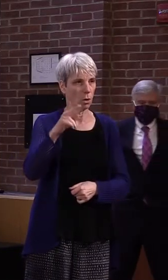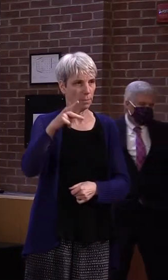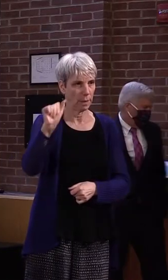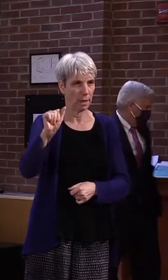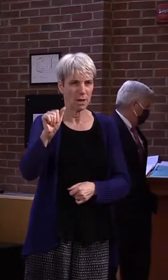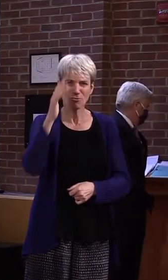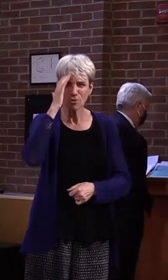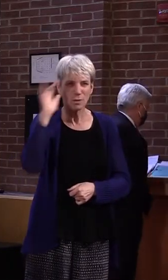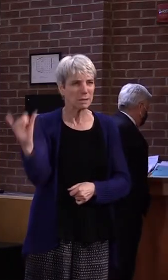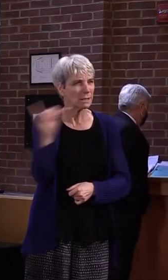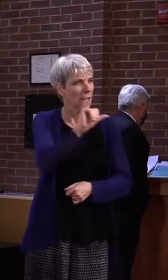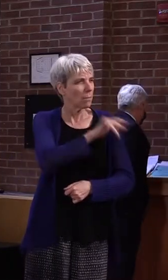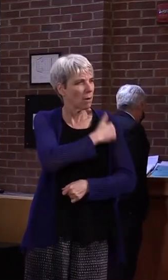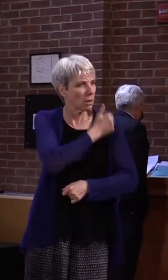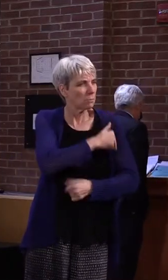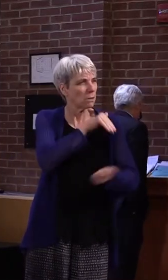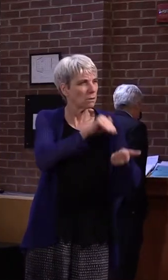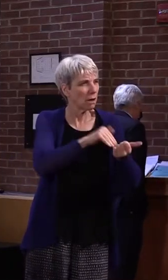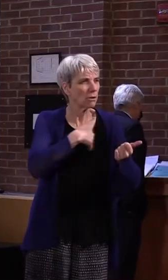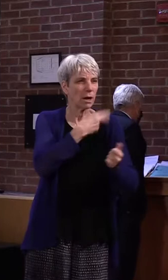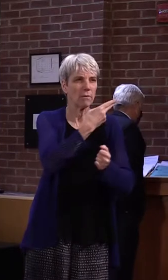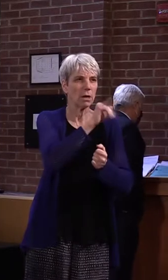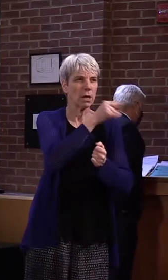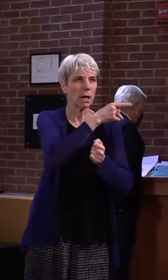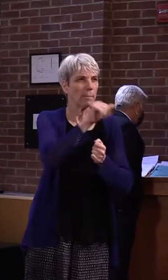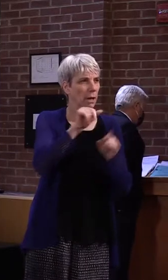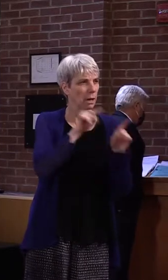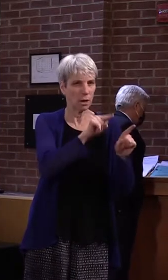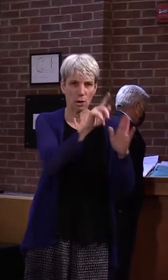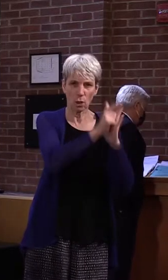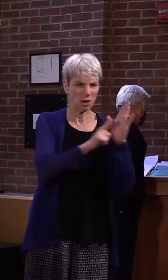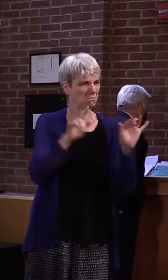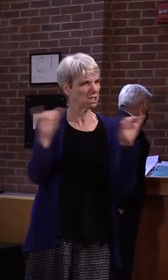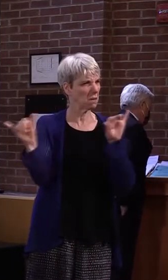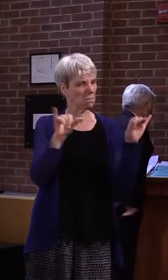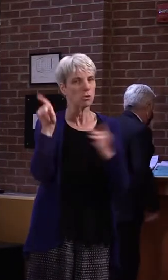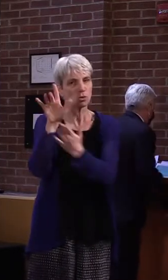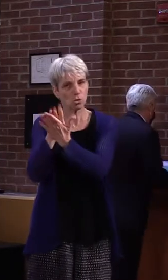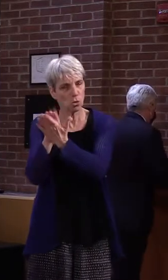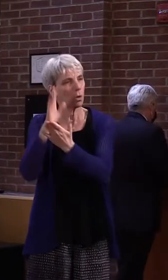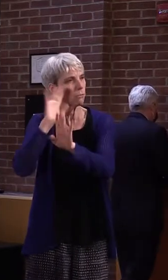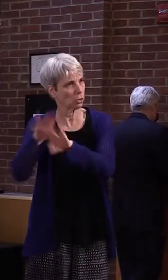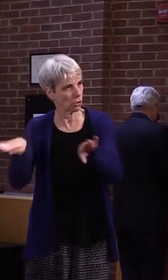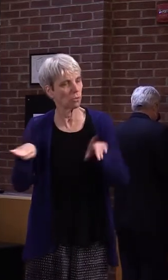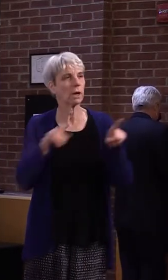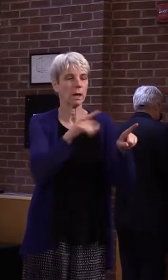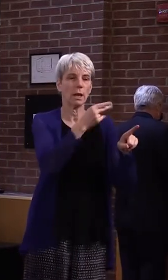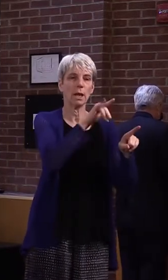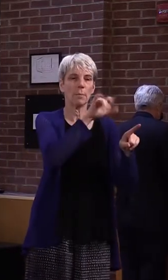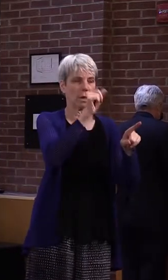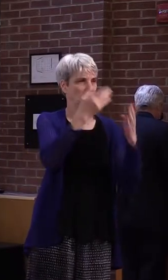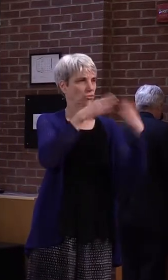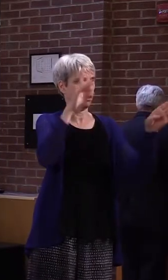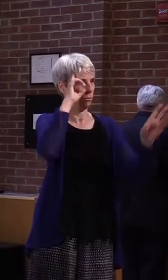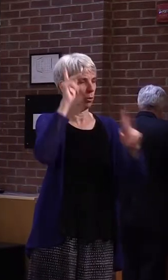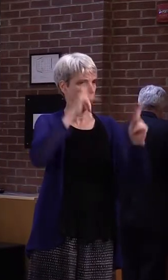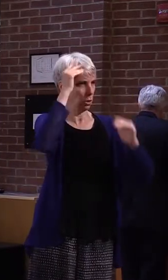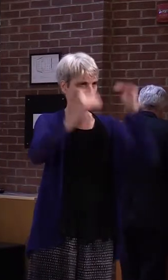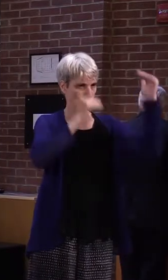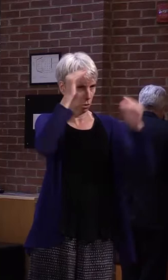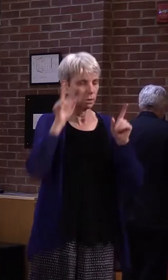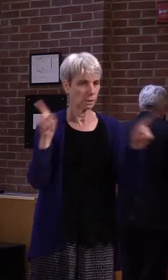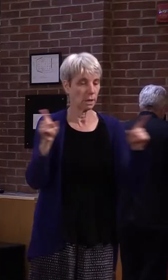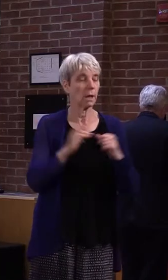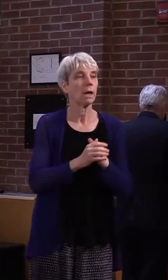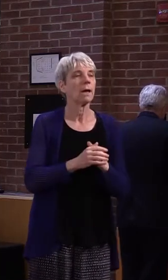HIPAA. To address these privacy concerns, we are thinking of reporting the total positive number of cases in a school with the